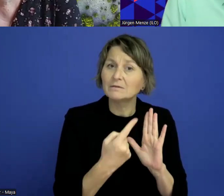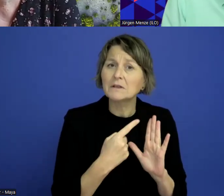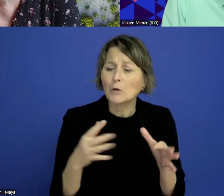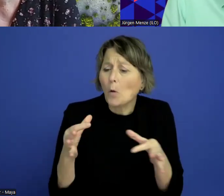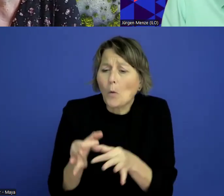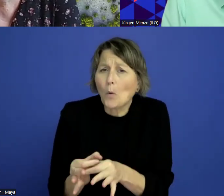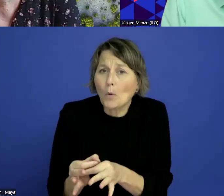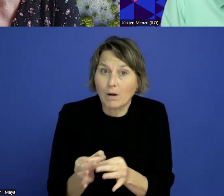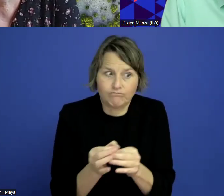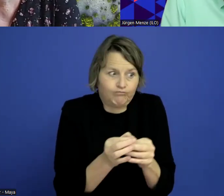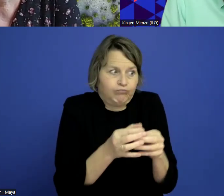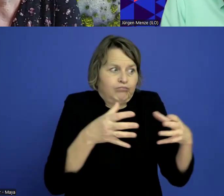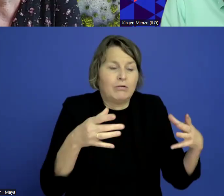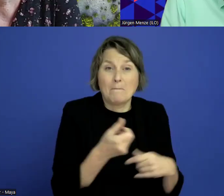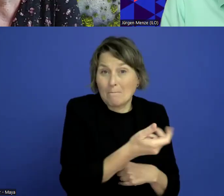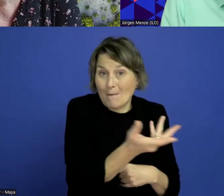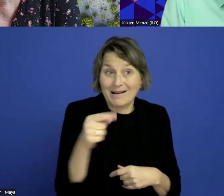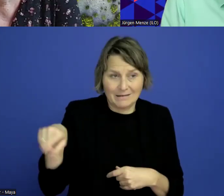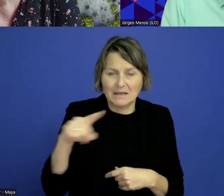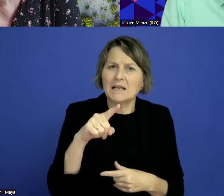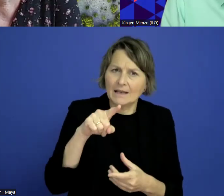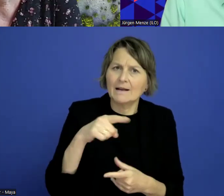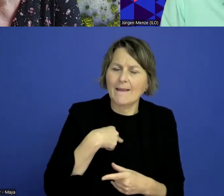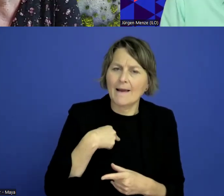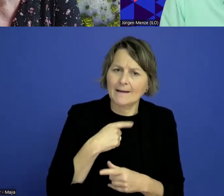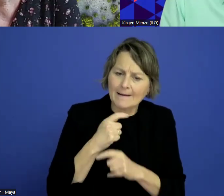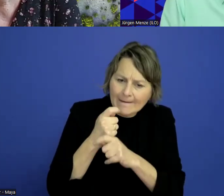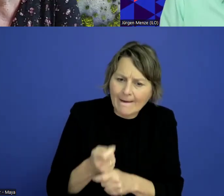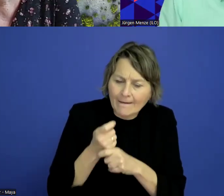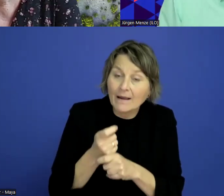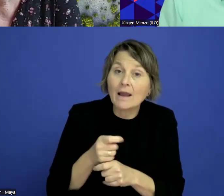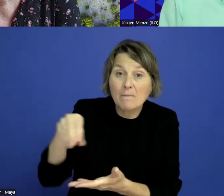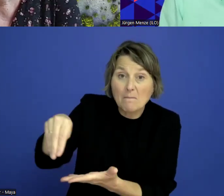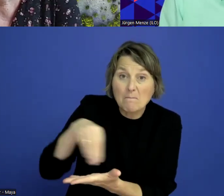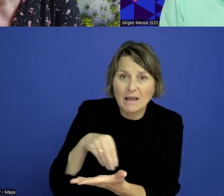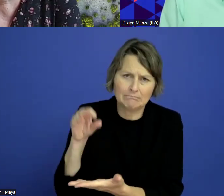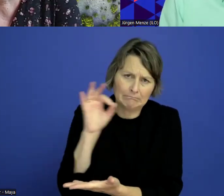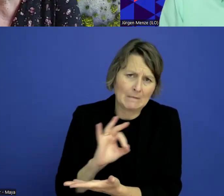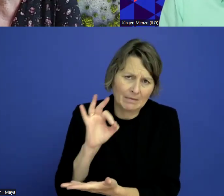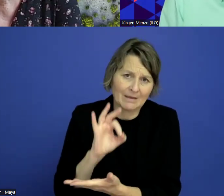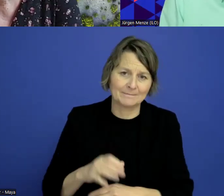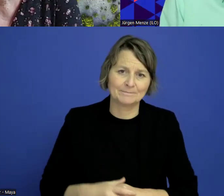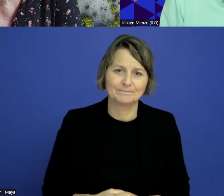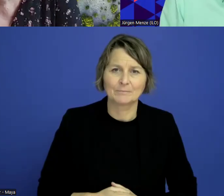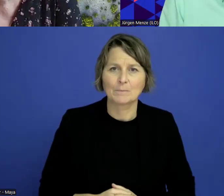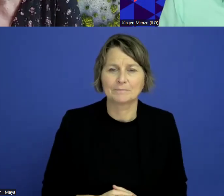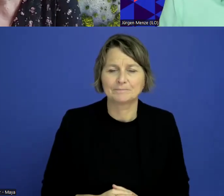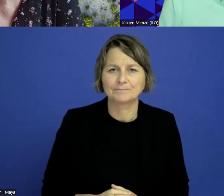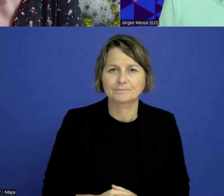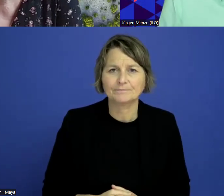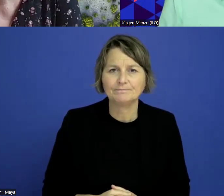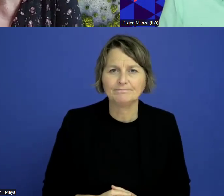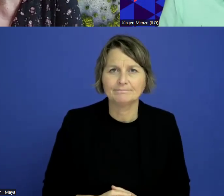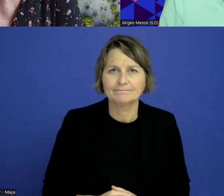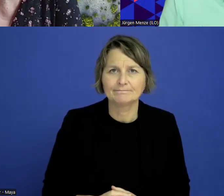us provide unpaid care. And then just amazing. I mean, look, the fact that you